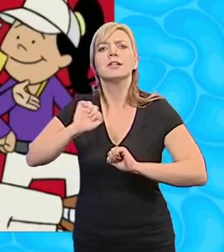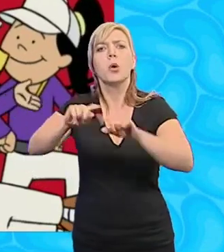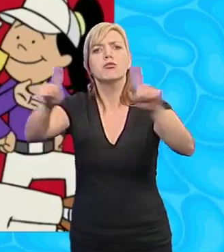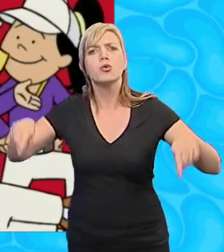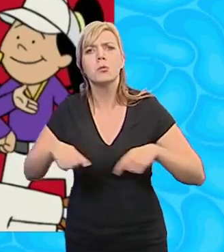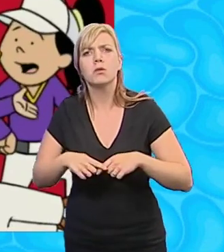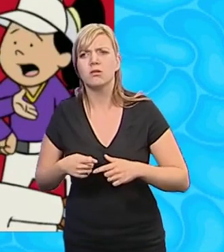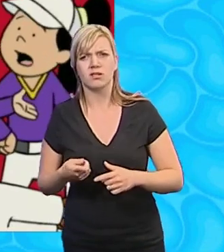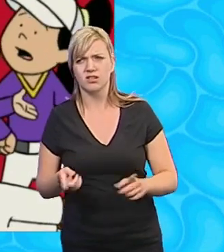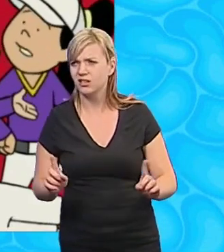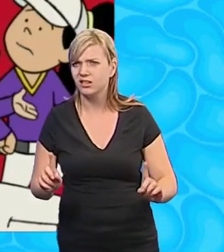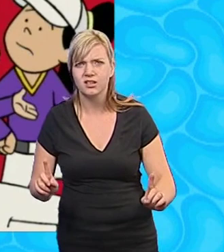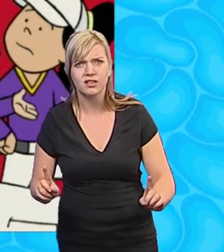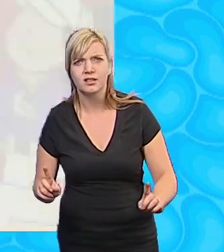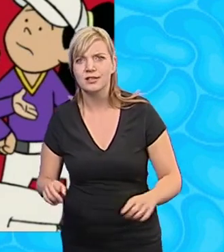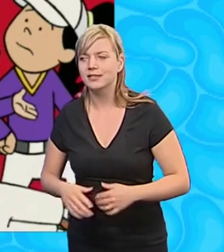your room.